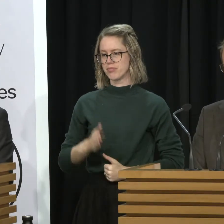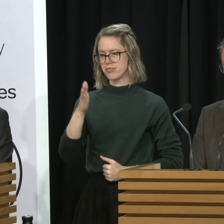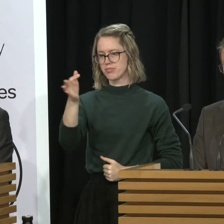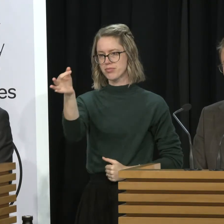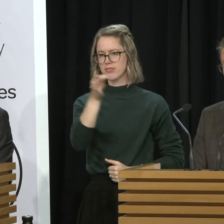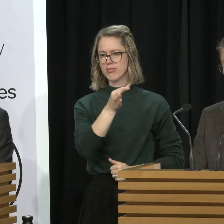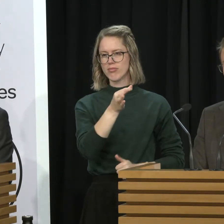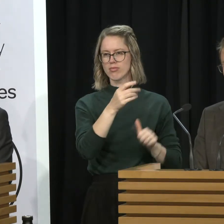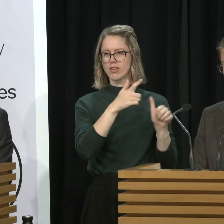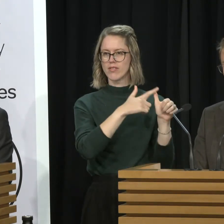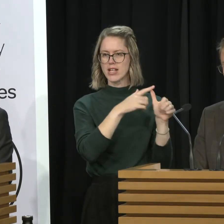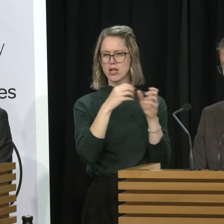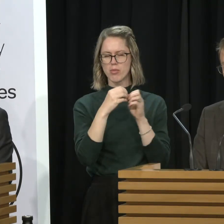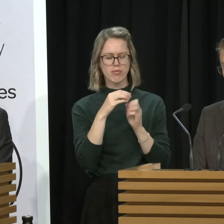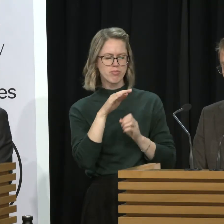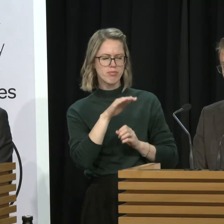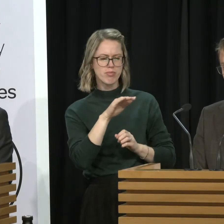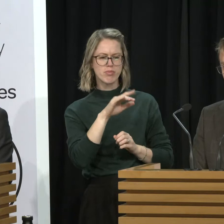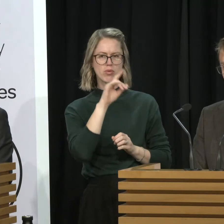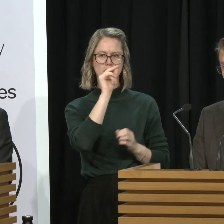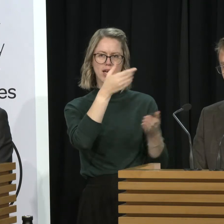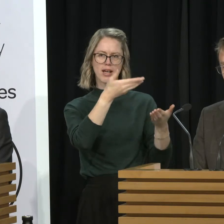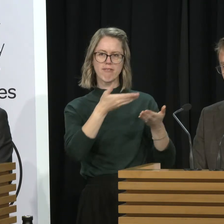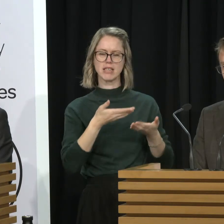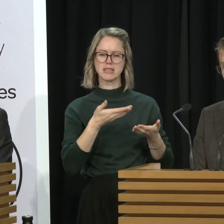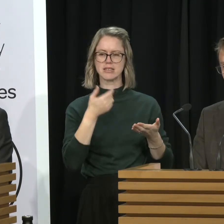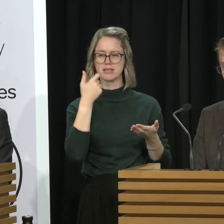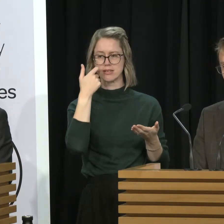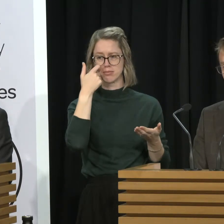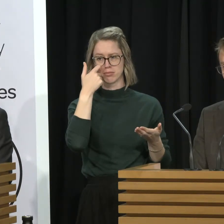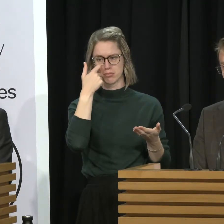Dr. Bloomfield, can you please give us